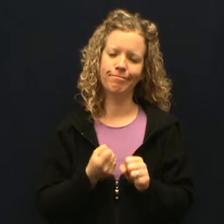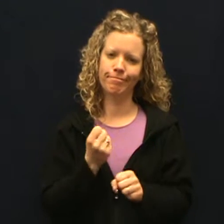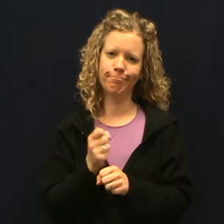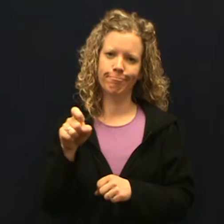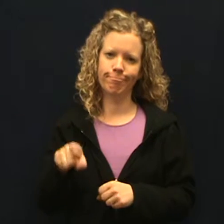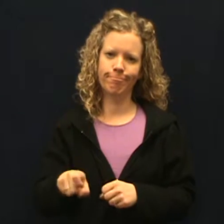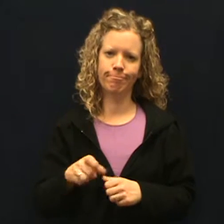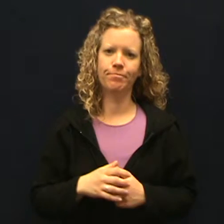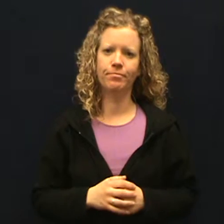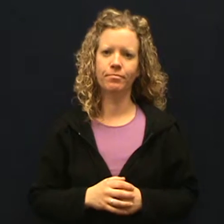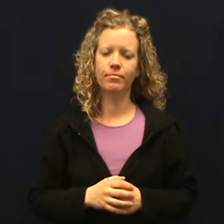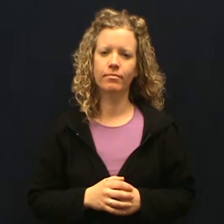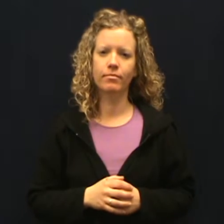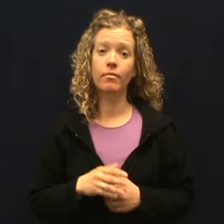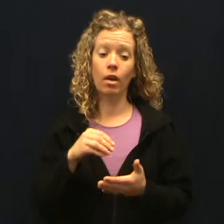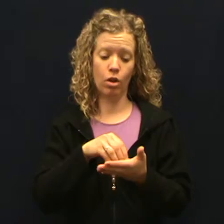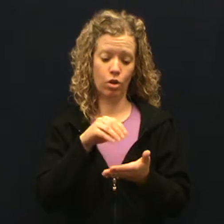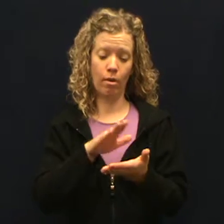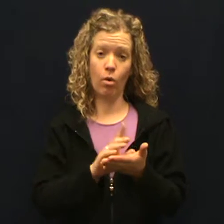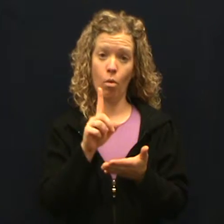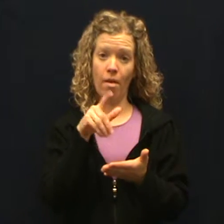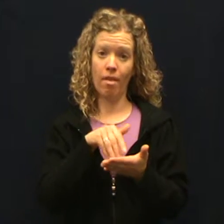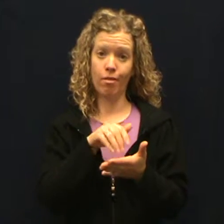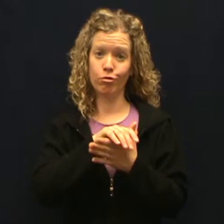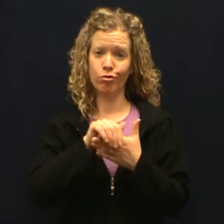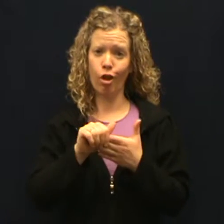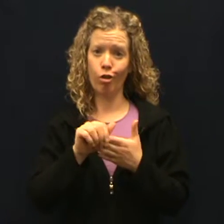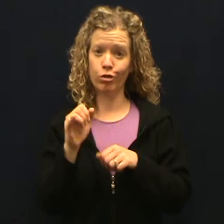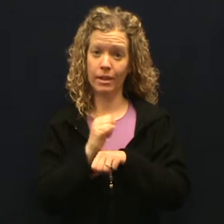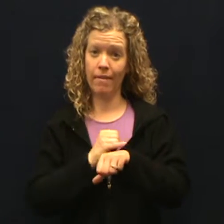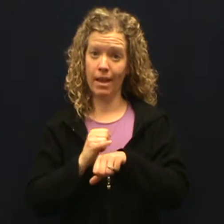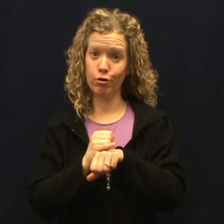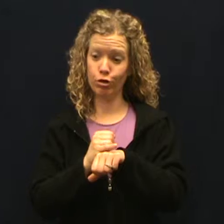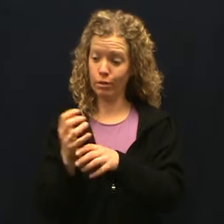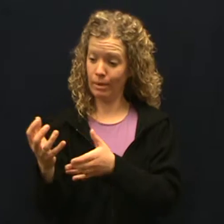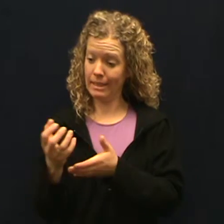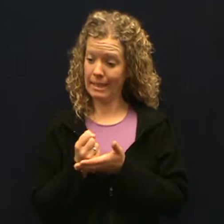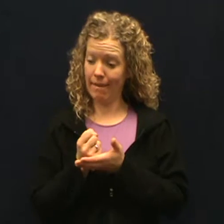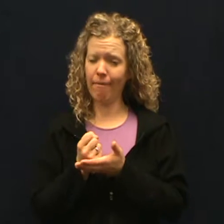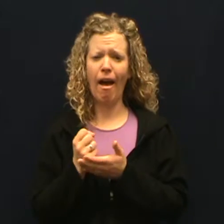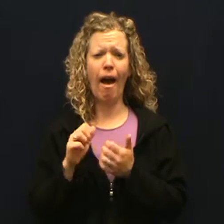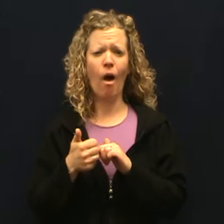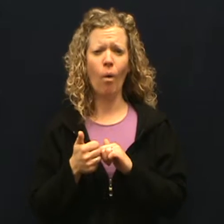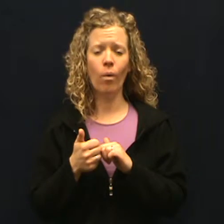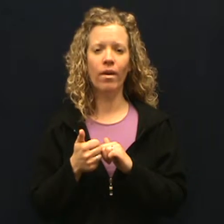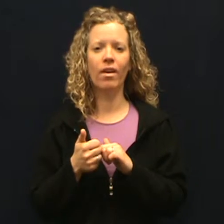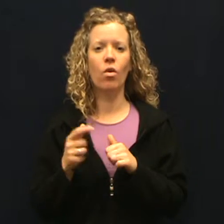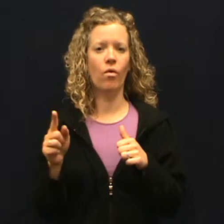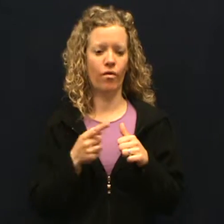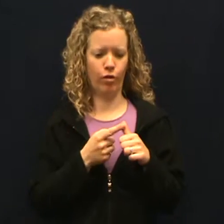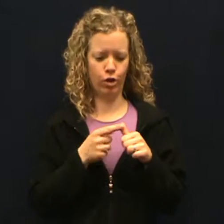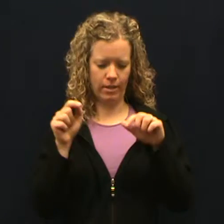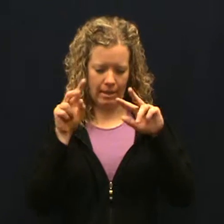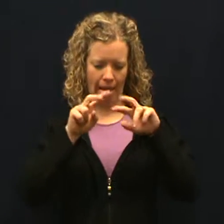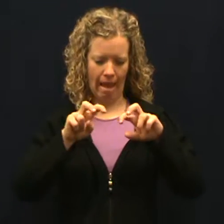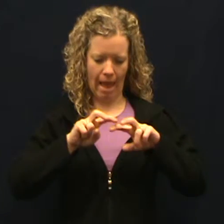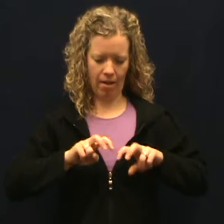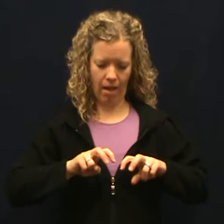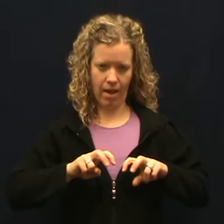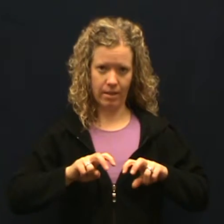So how do we record that $1,000 of interest that we earned? Well, we analyze first. That means interest receivable.